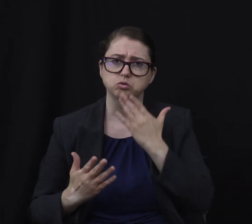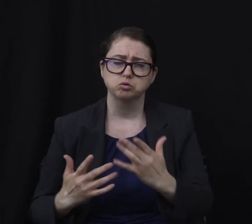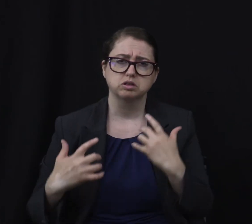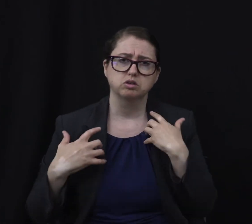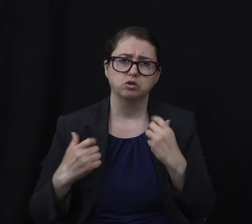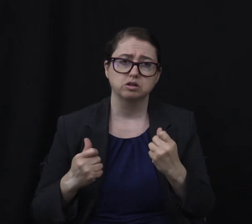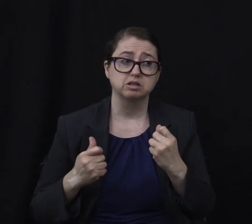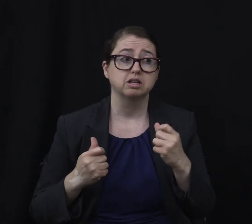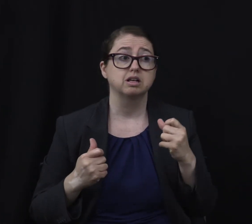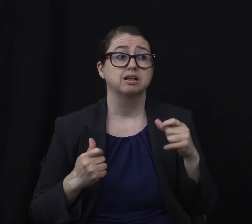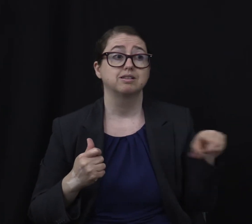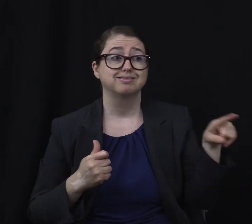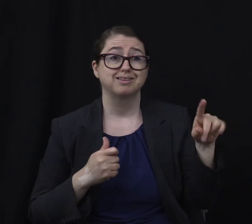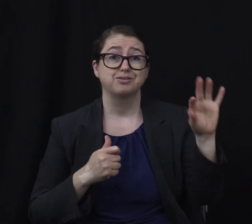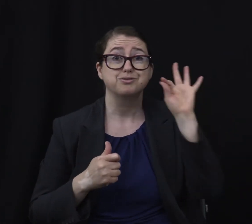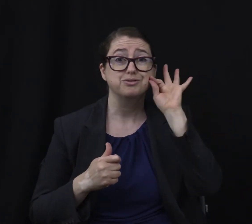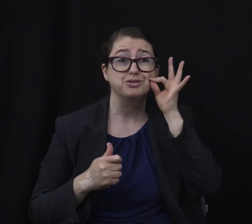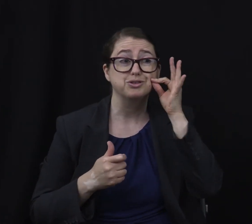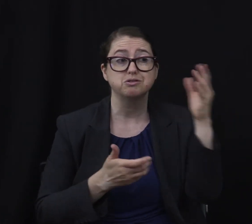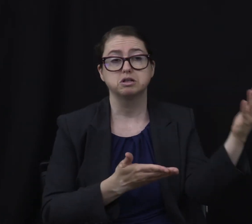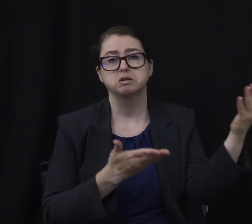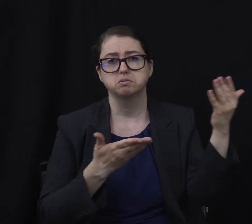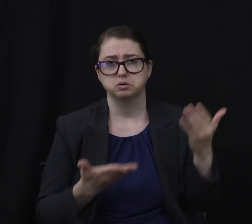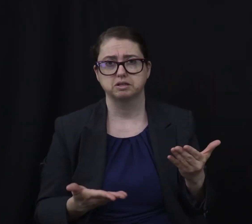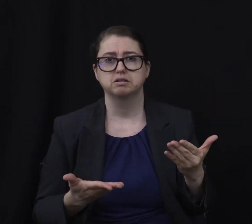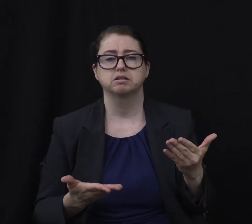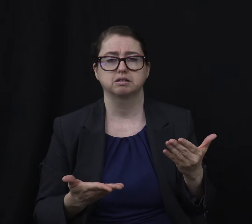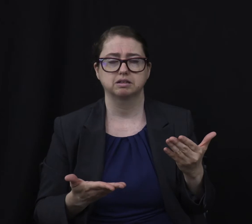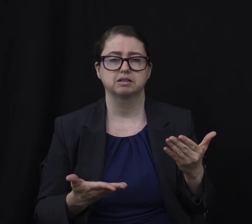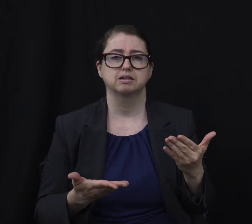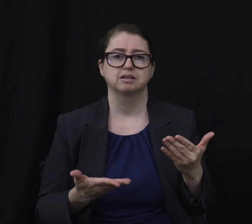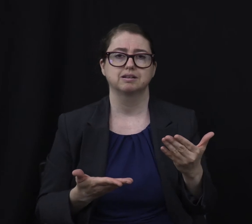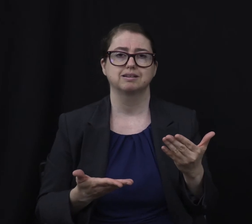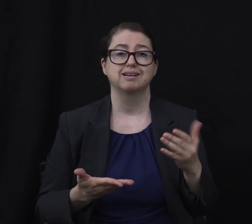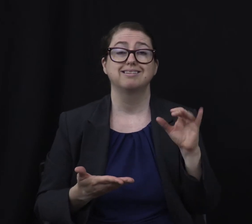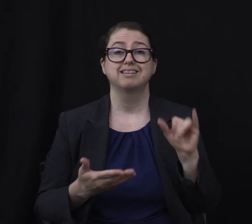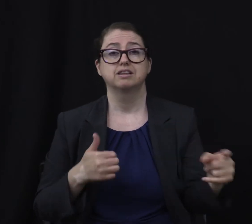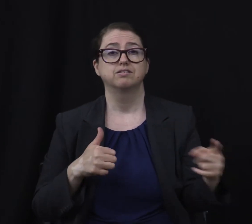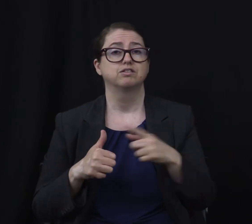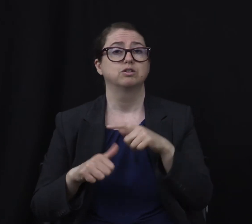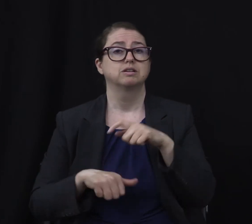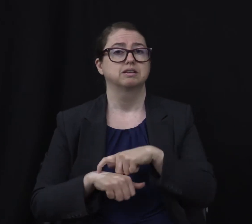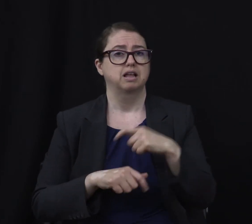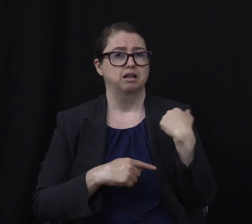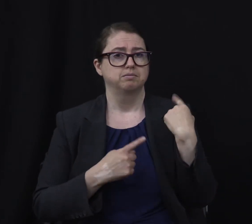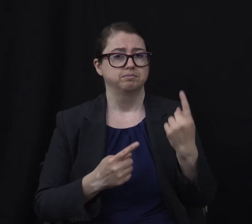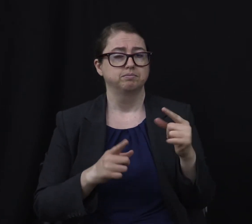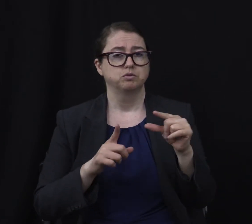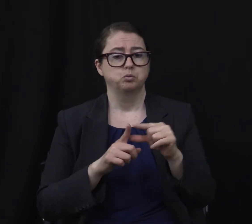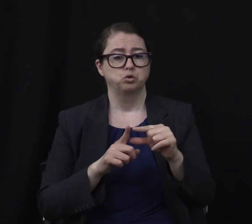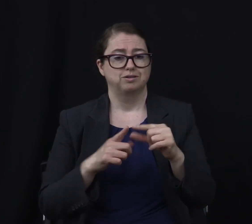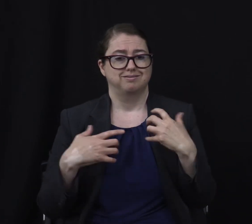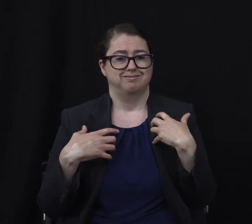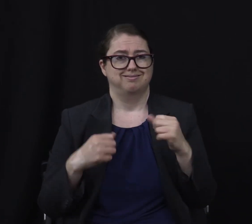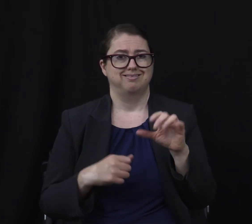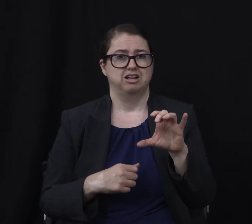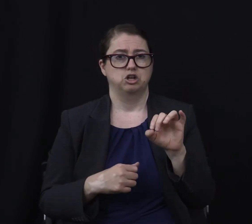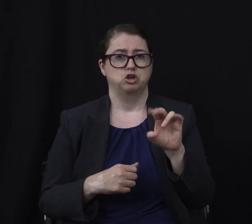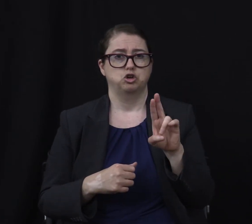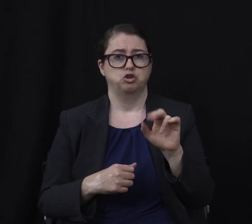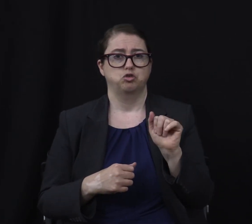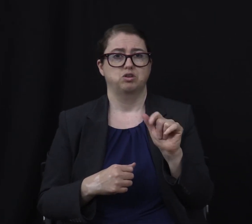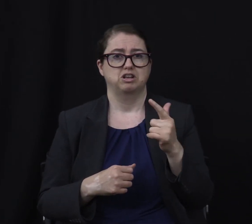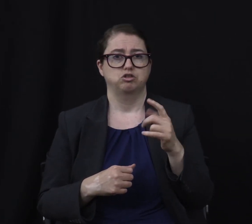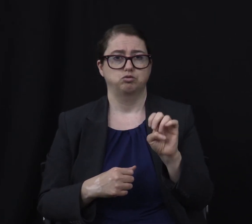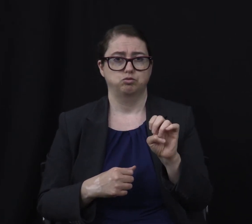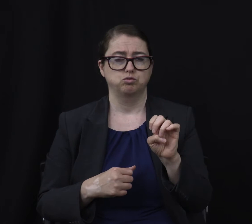of the land. Now, this is the first time in the scriptures that the word courage is ever used. You